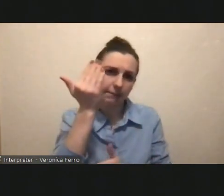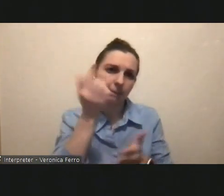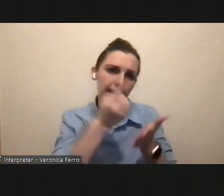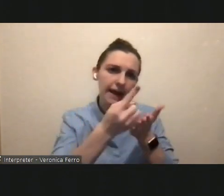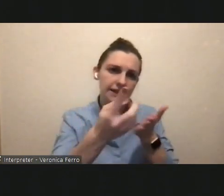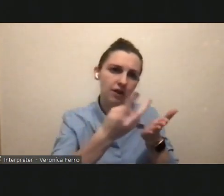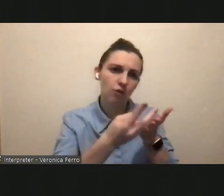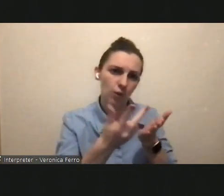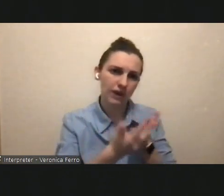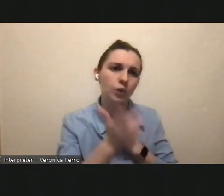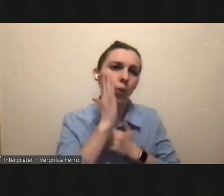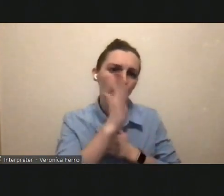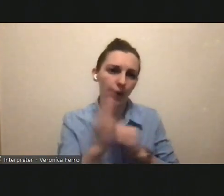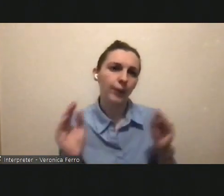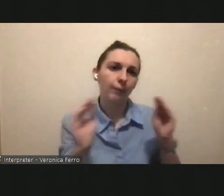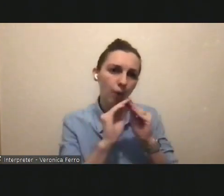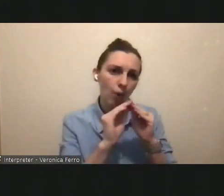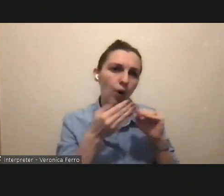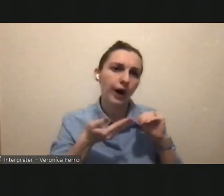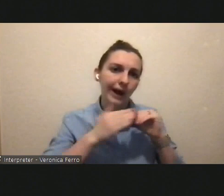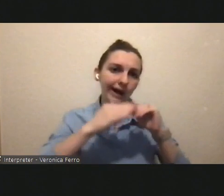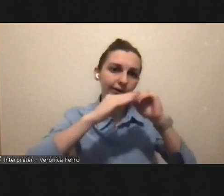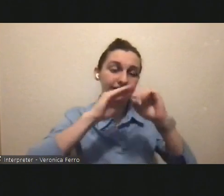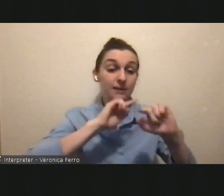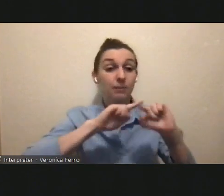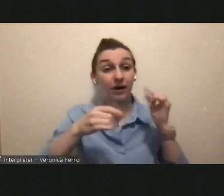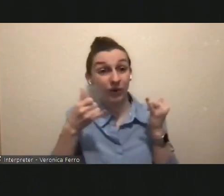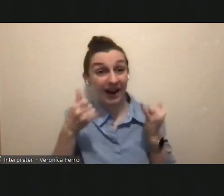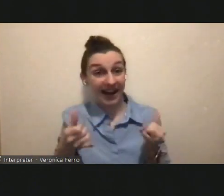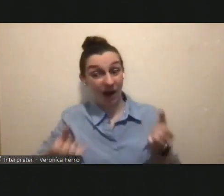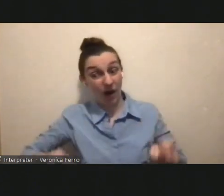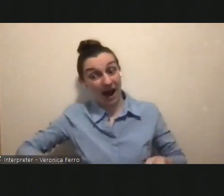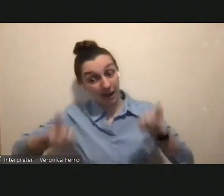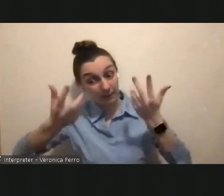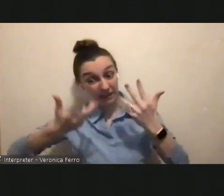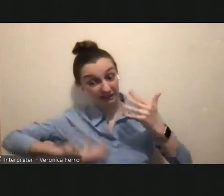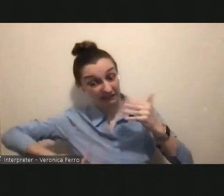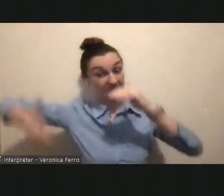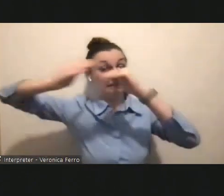an increase in Omicron cases. I think we just don't know how quickly it is.